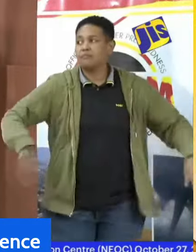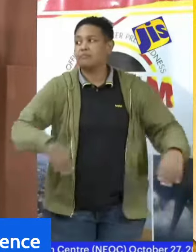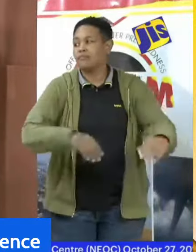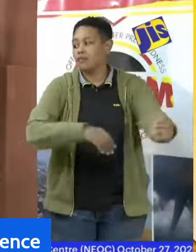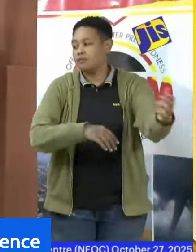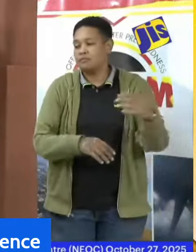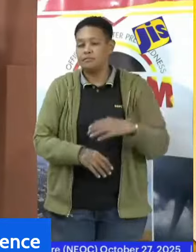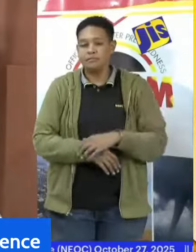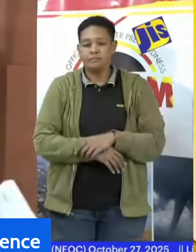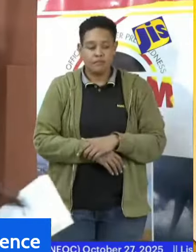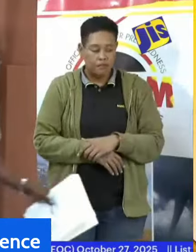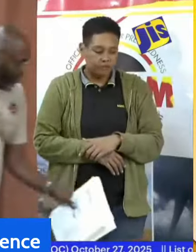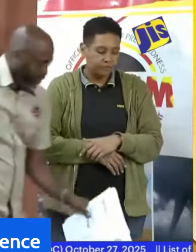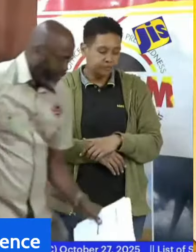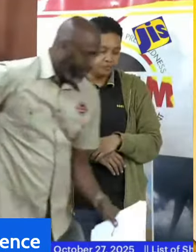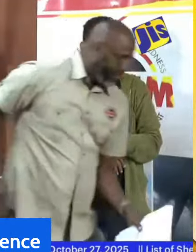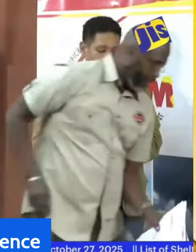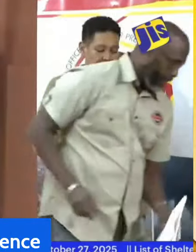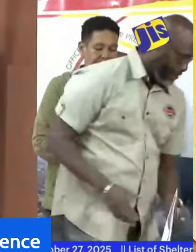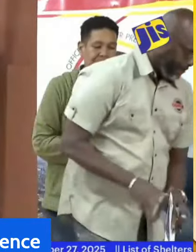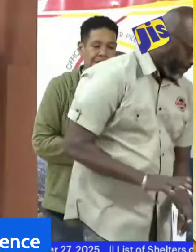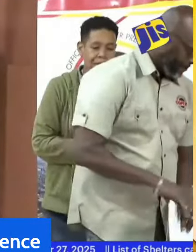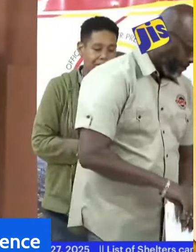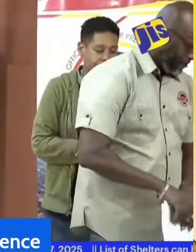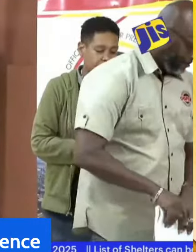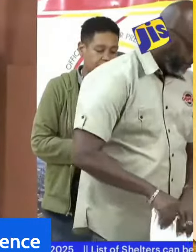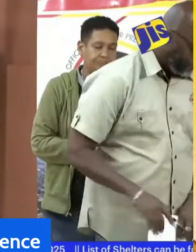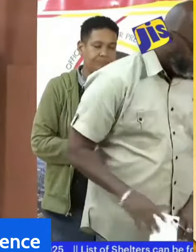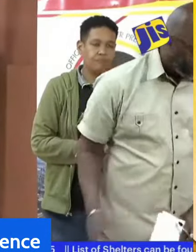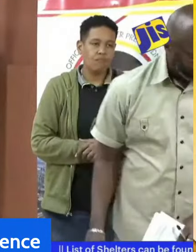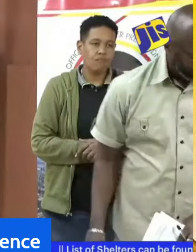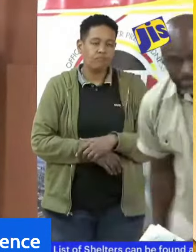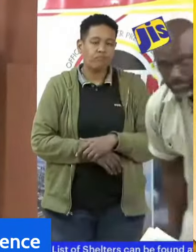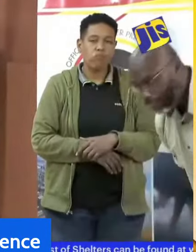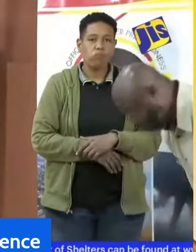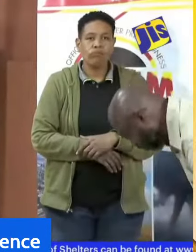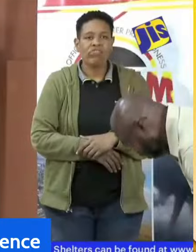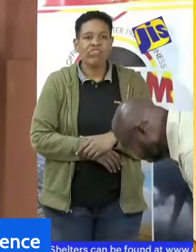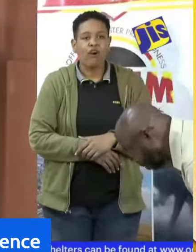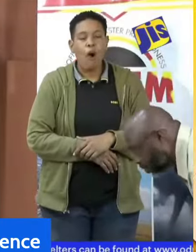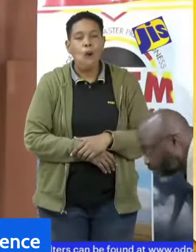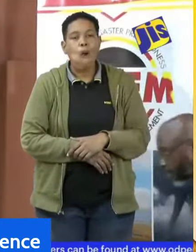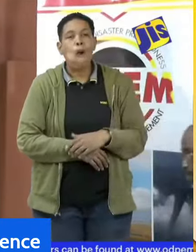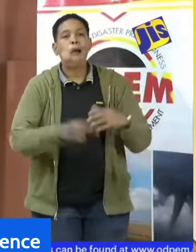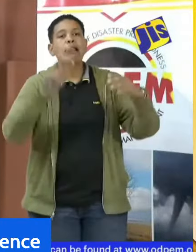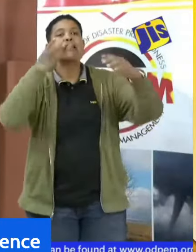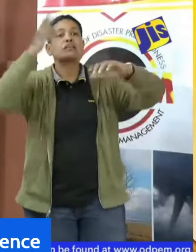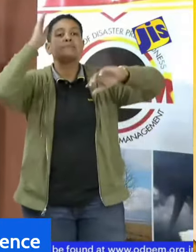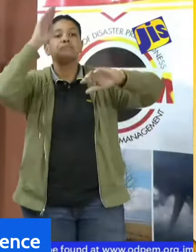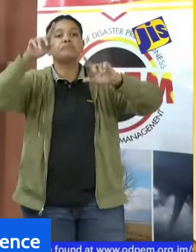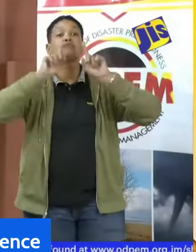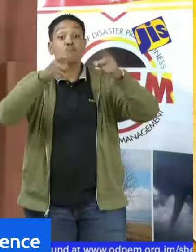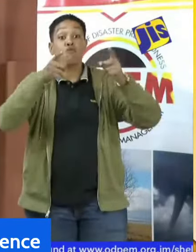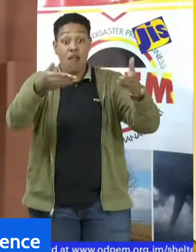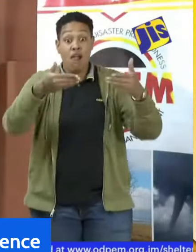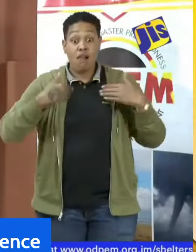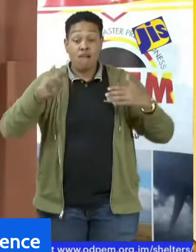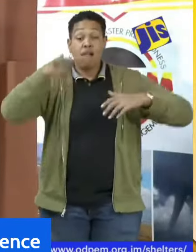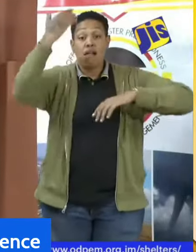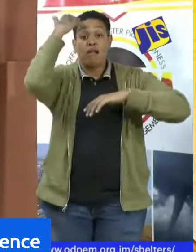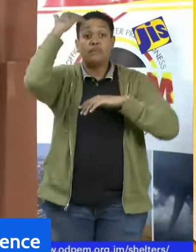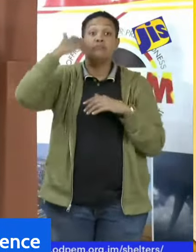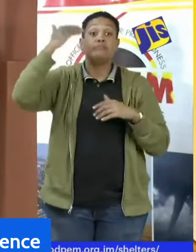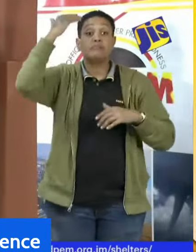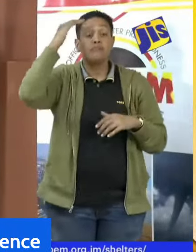You see all the reports. Yes, you see all the reports that he has, and I have to acknowledge the head of ODPEM, Mr.